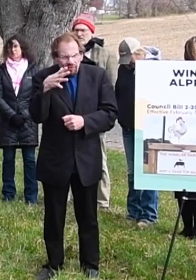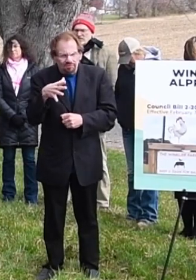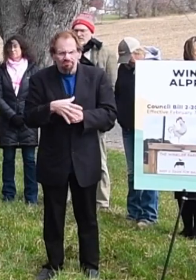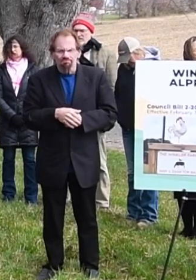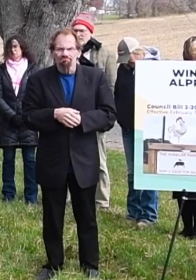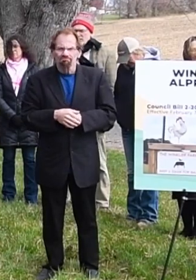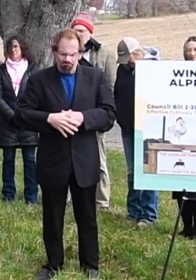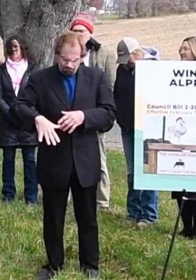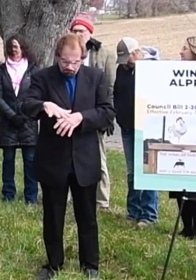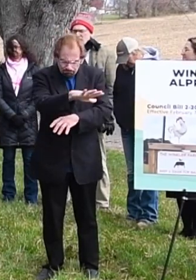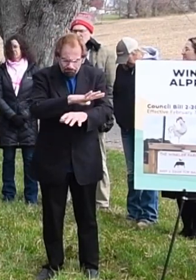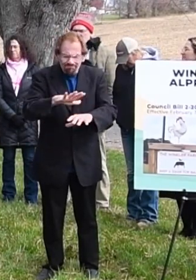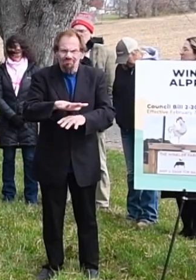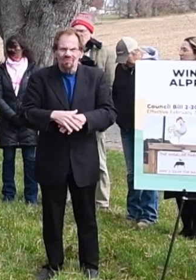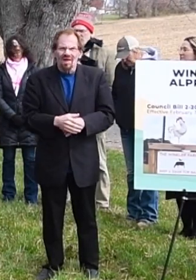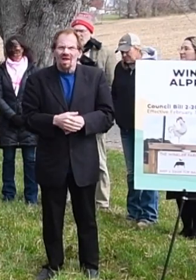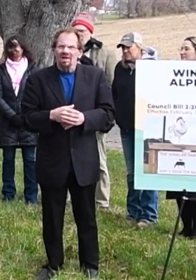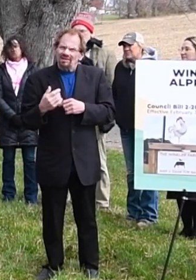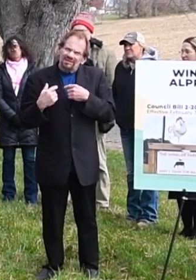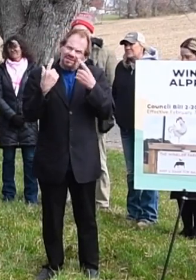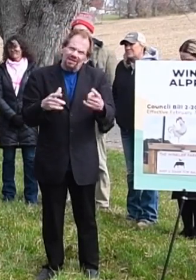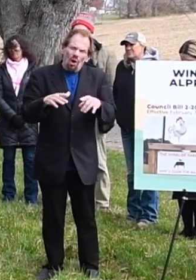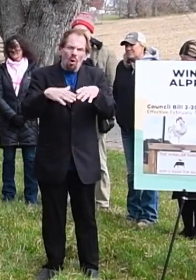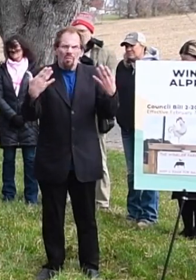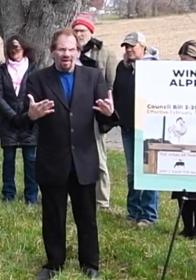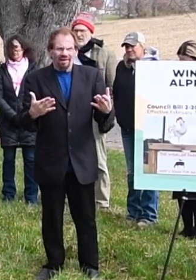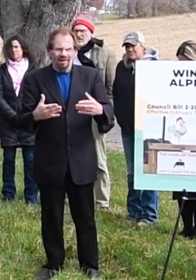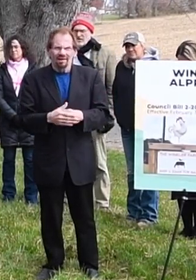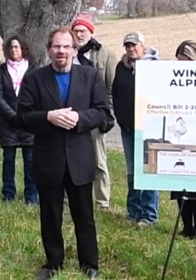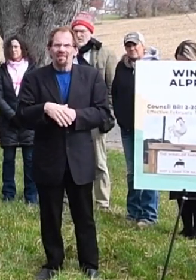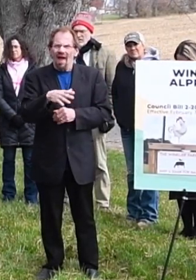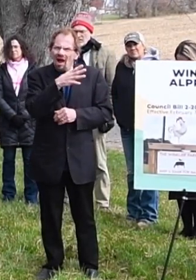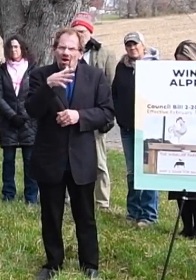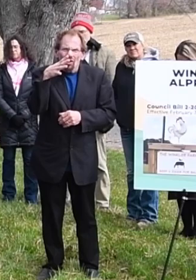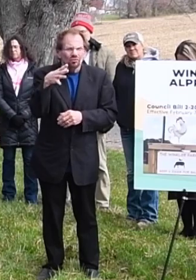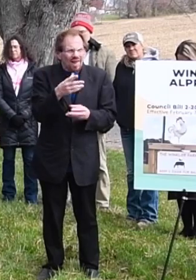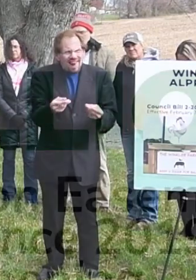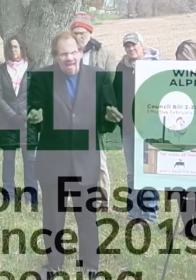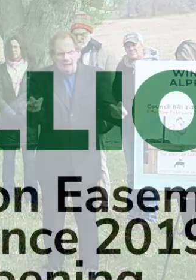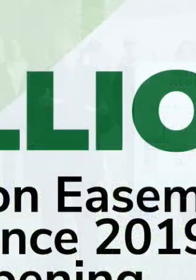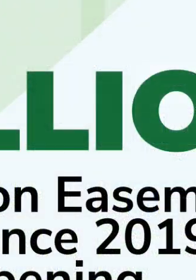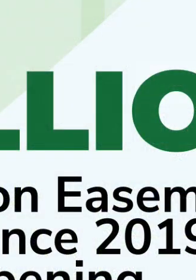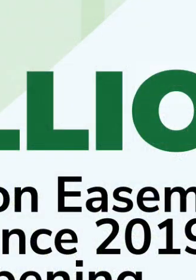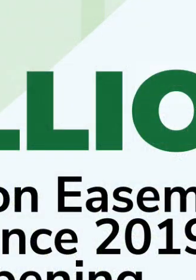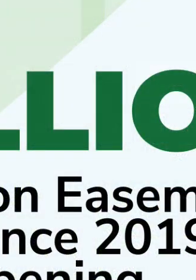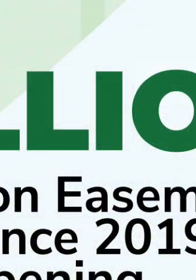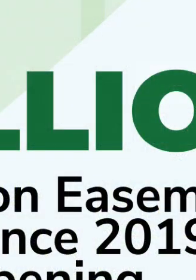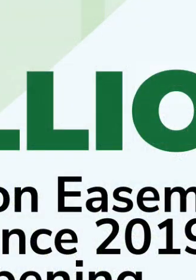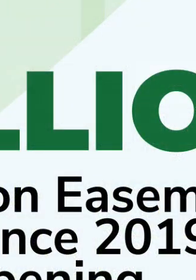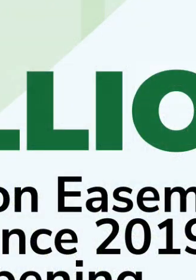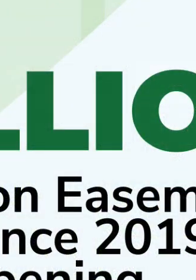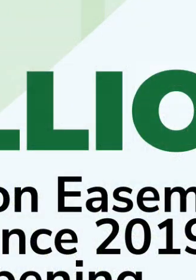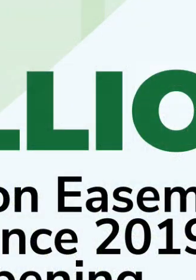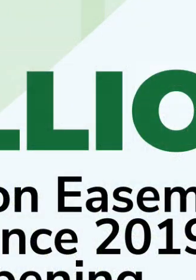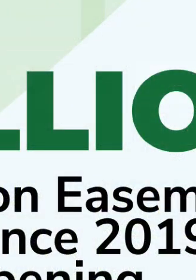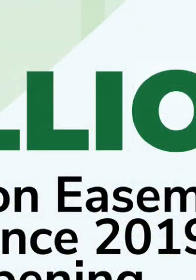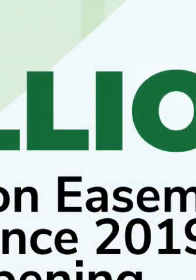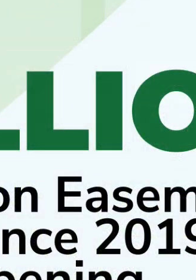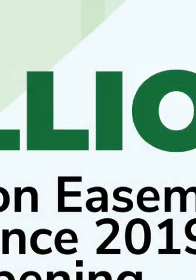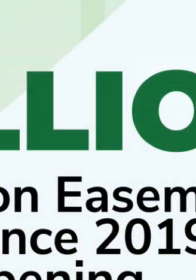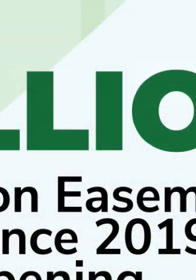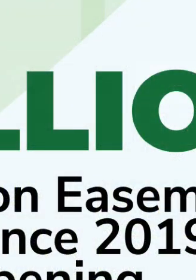Since reopening the Agricultural Land Preservation Program, or ALP, in 2019, we've invested more than $12